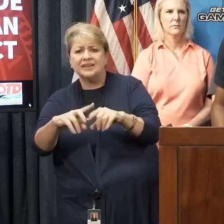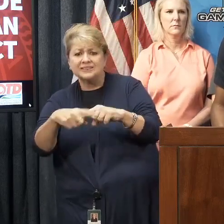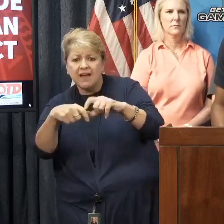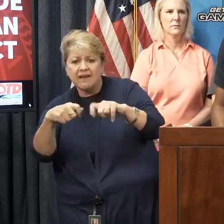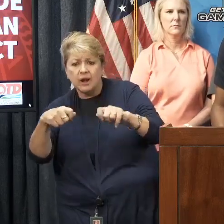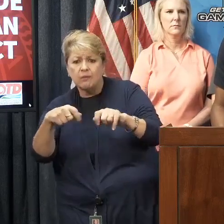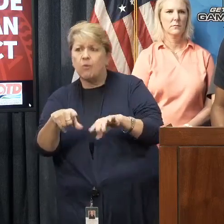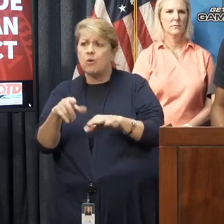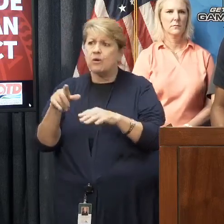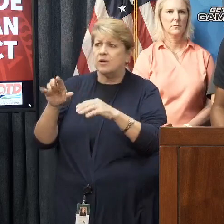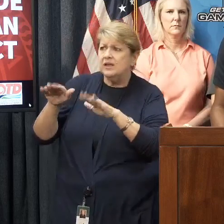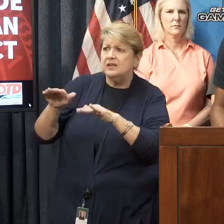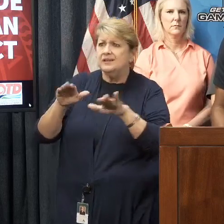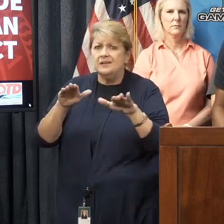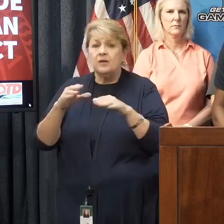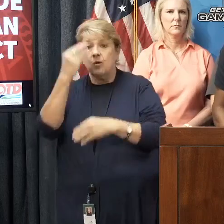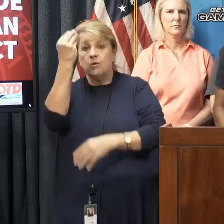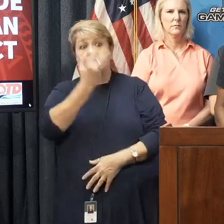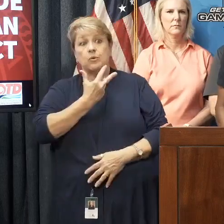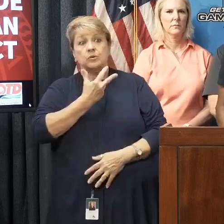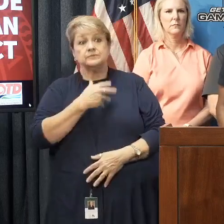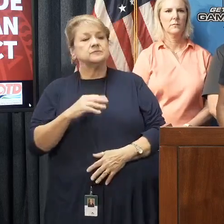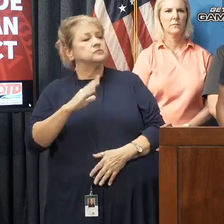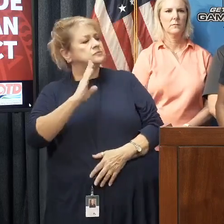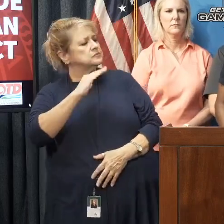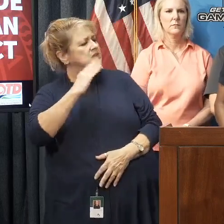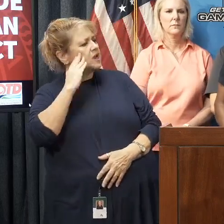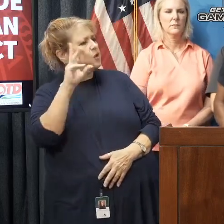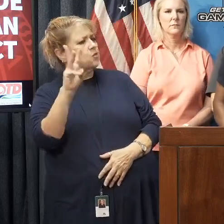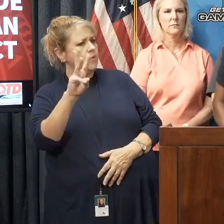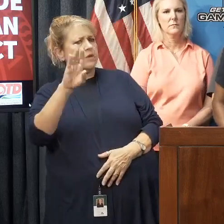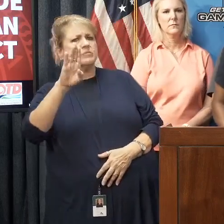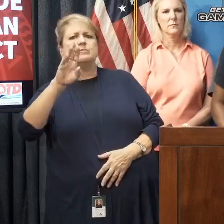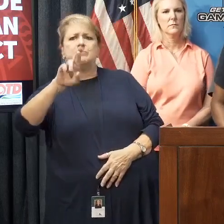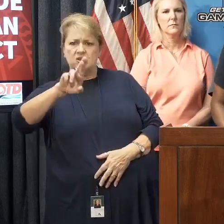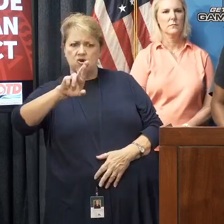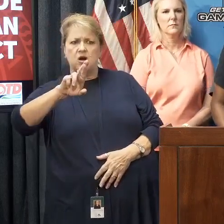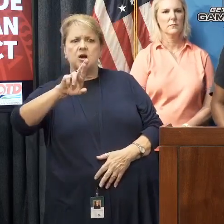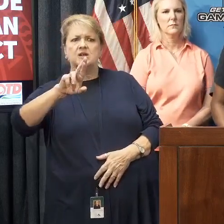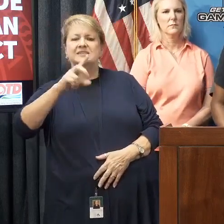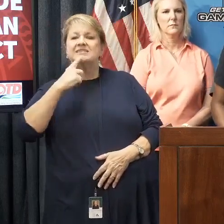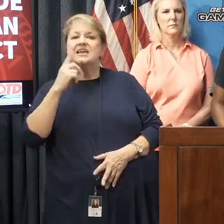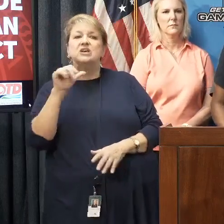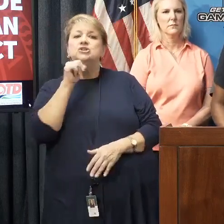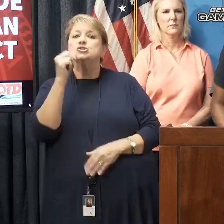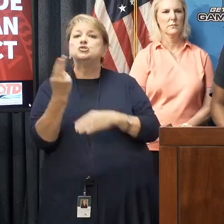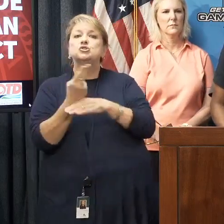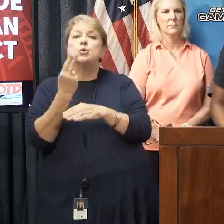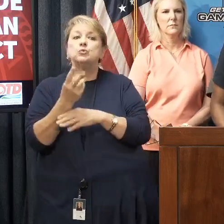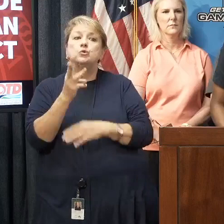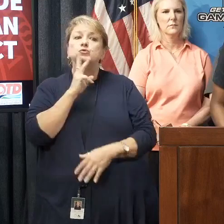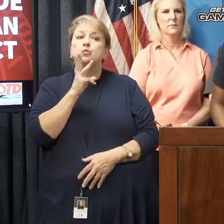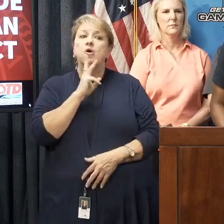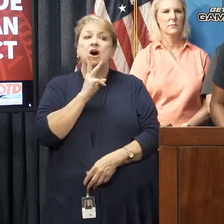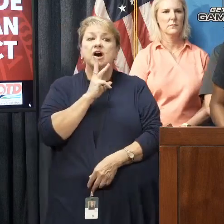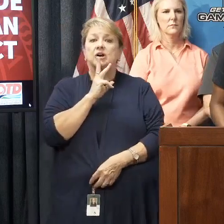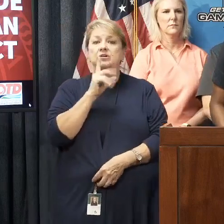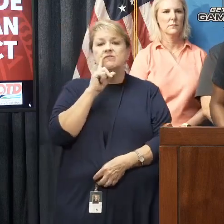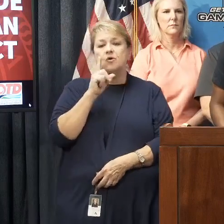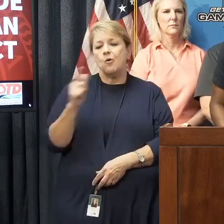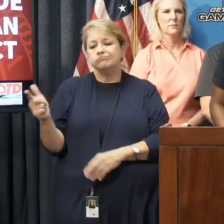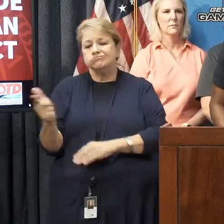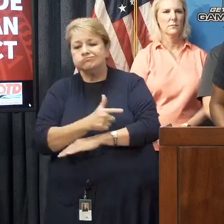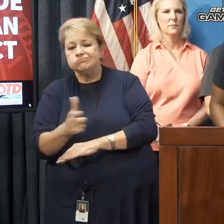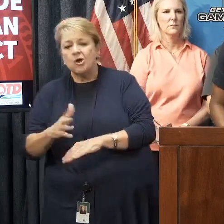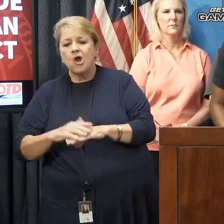take action. I know West Baton Rouge Parish is asking people not to use water for their lawns or